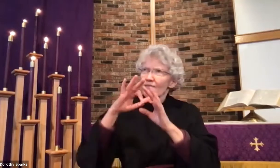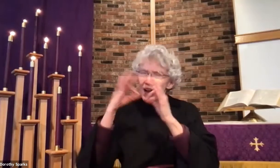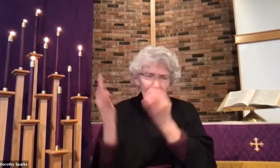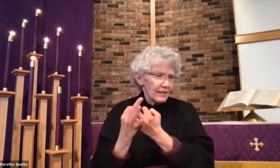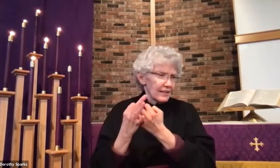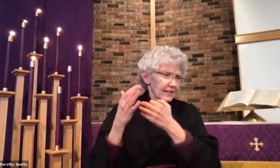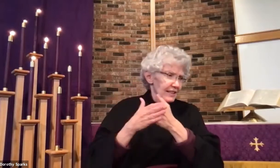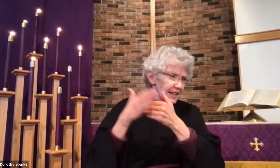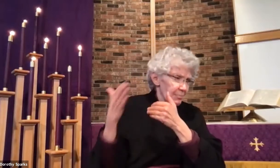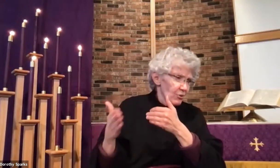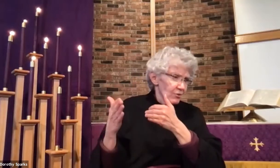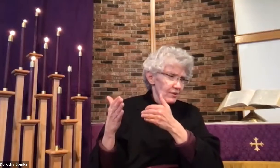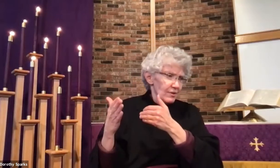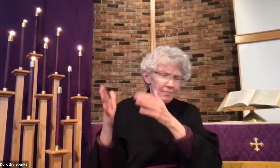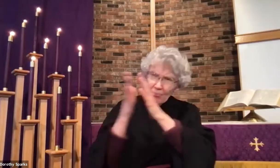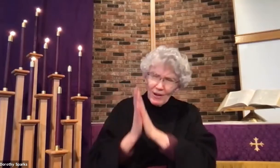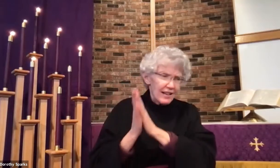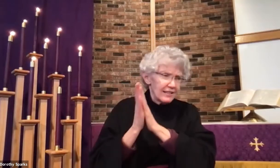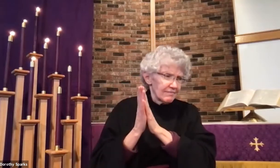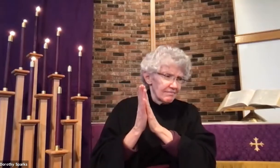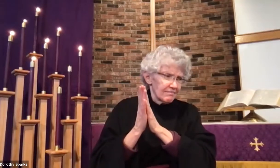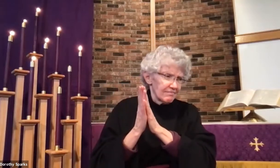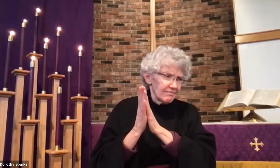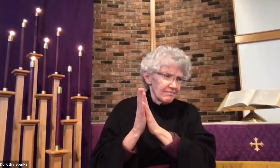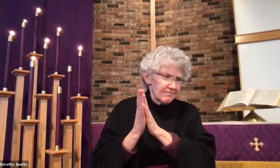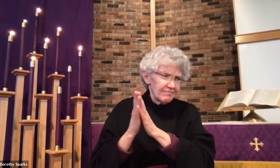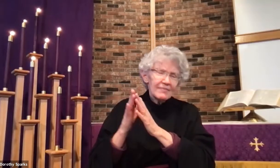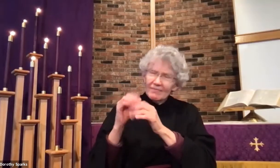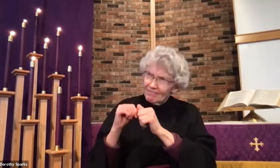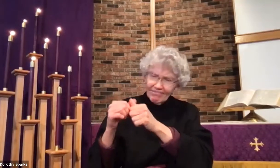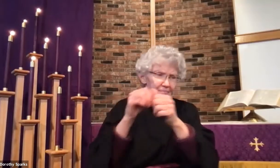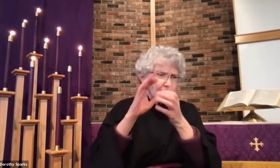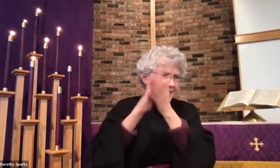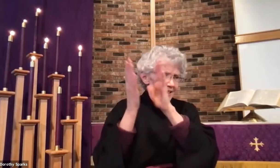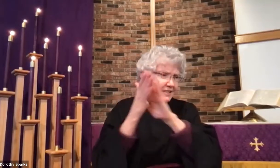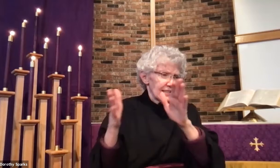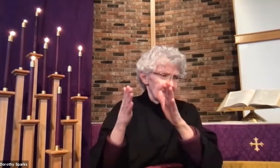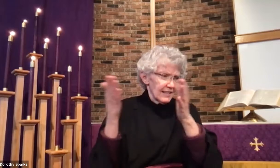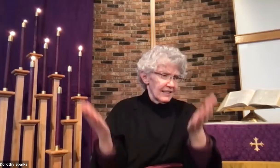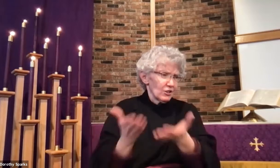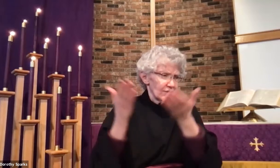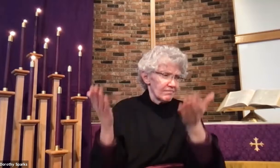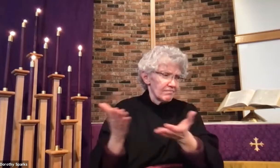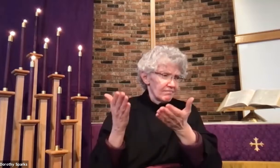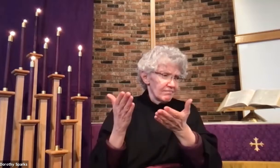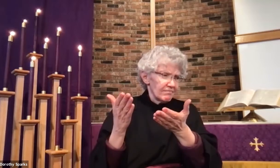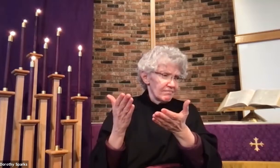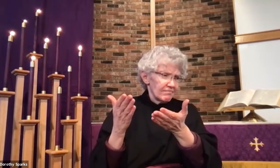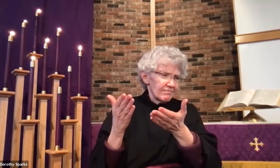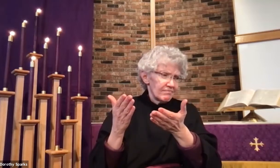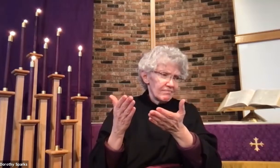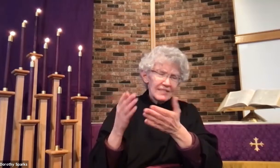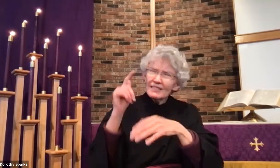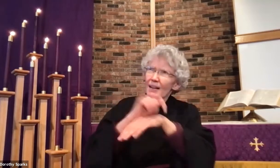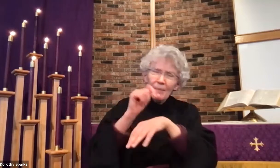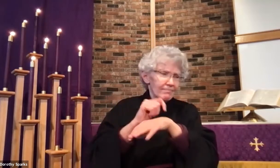For the good of my family and neighbors, I pray that there will be peace here. For the good of